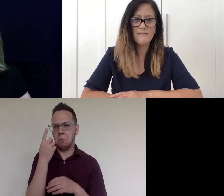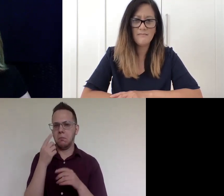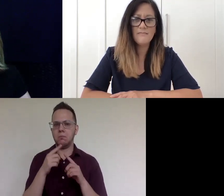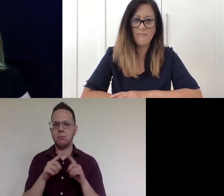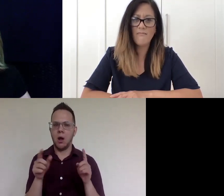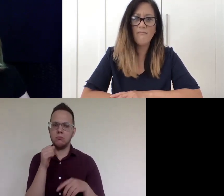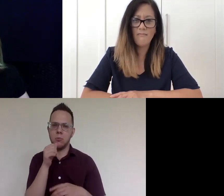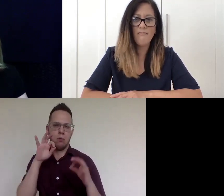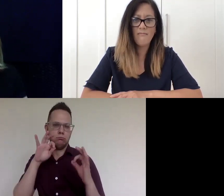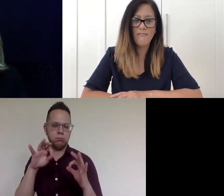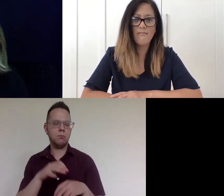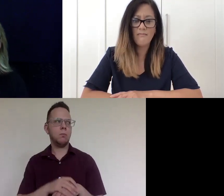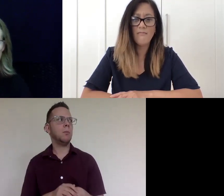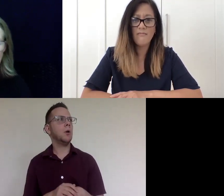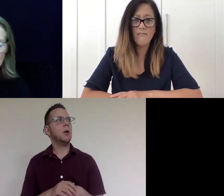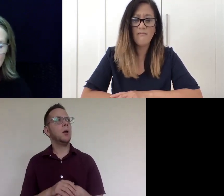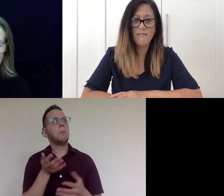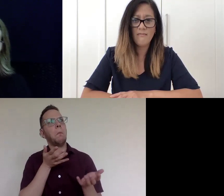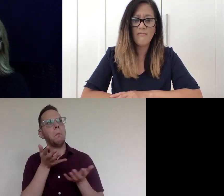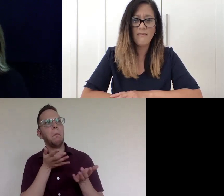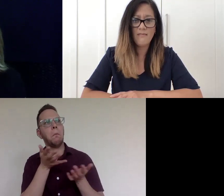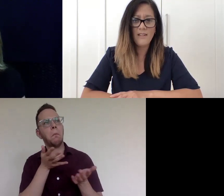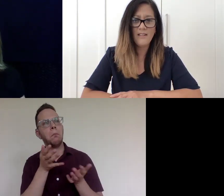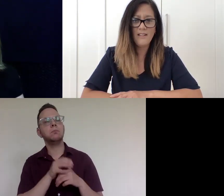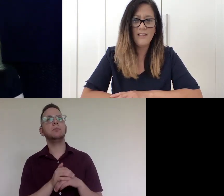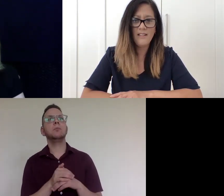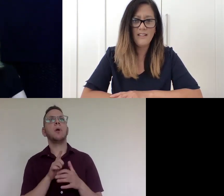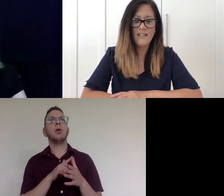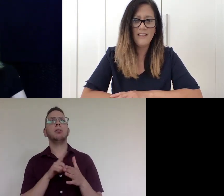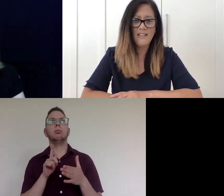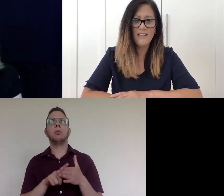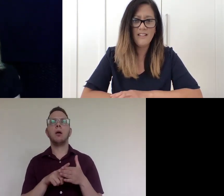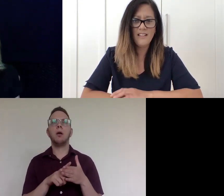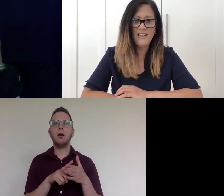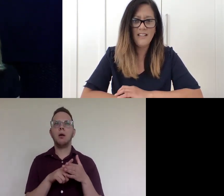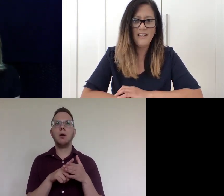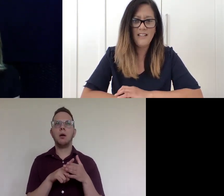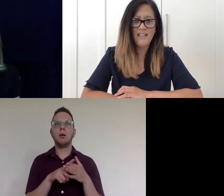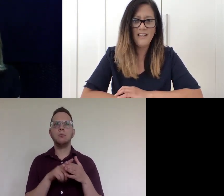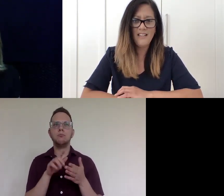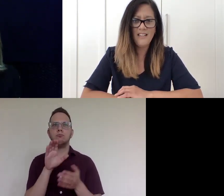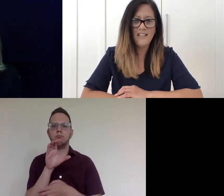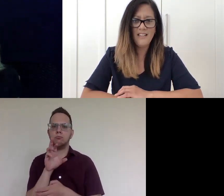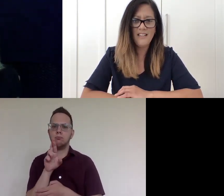cochlear implant, so I did have some understanding of English. It wasn't perfect, but I had some.